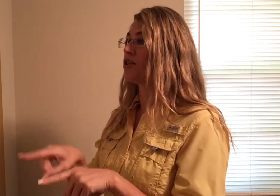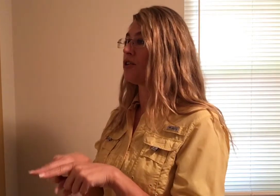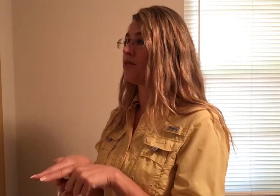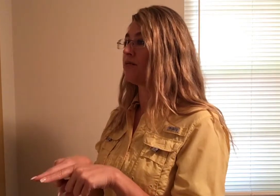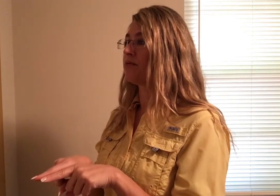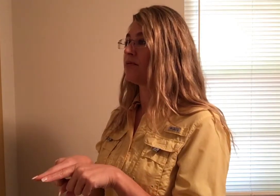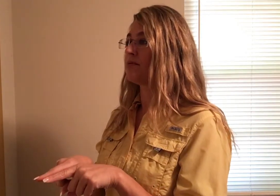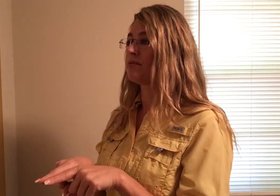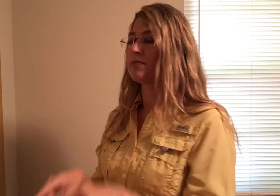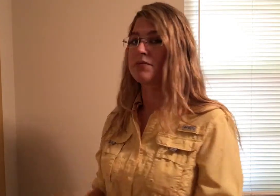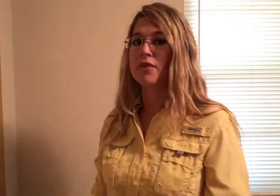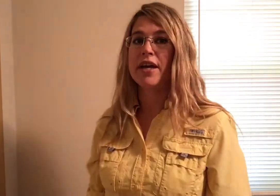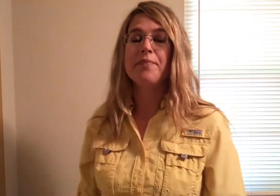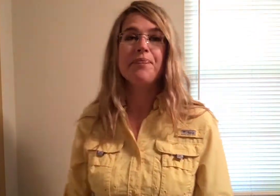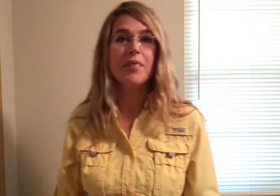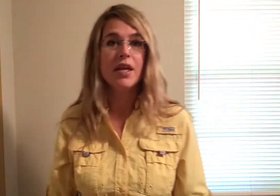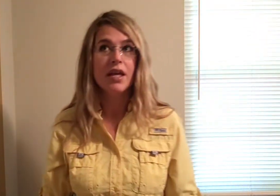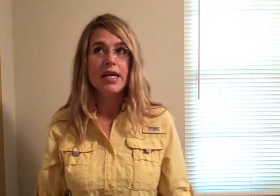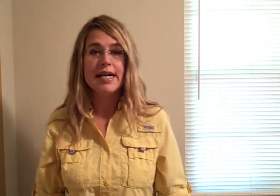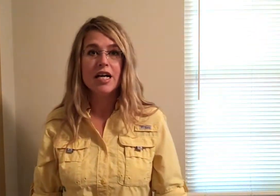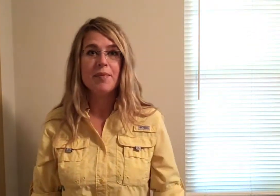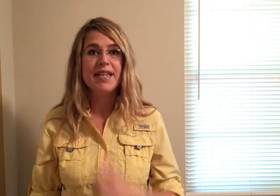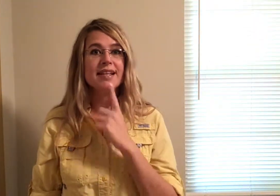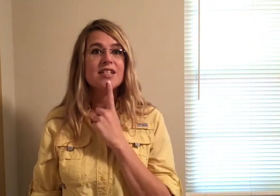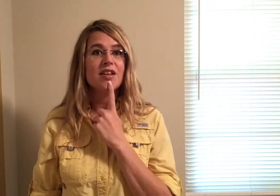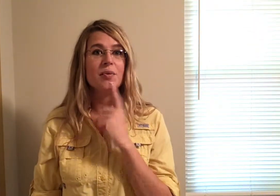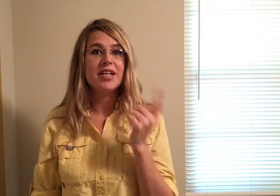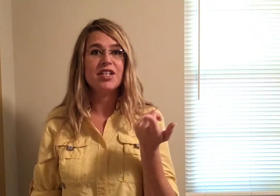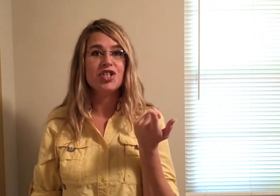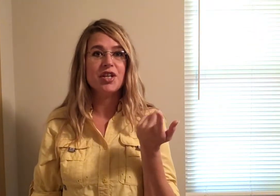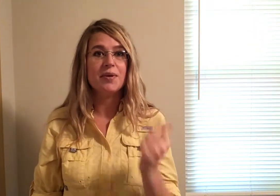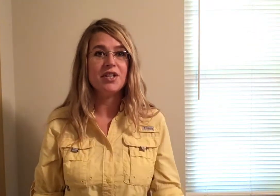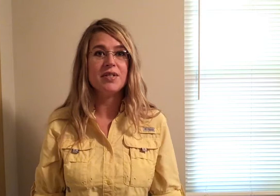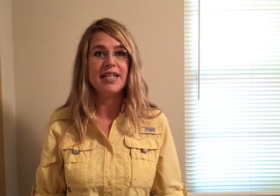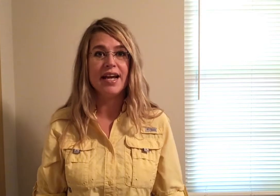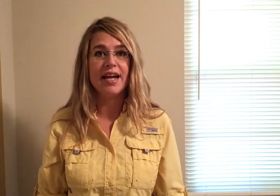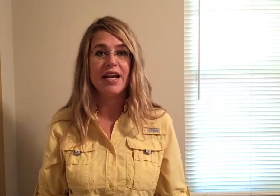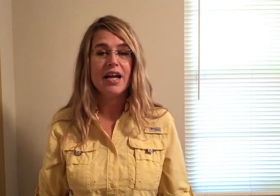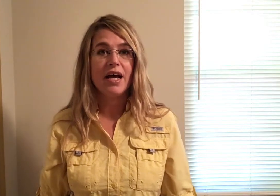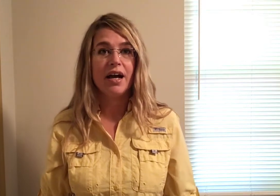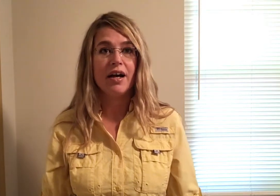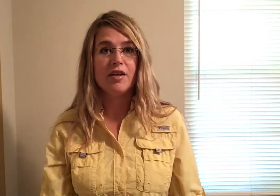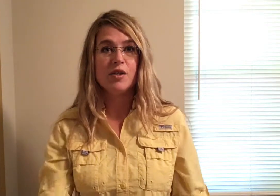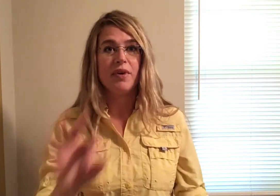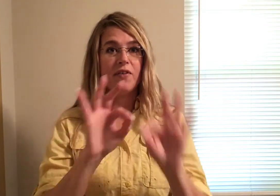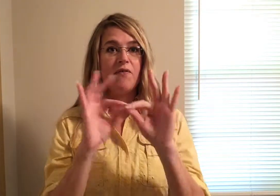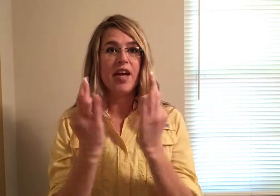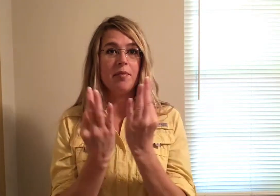sister. Okay? I think that's all I wanted to share with you today. So we got